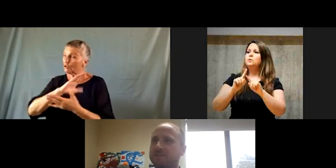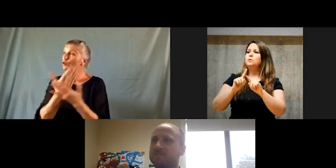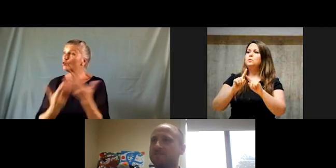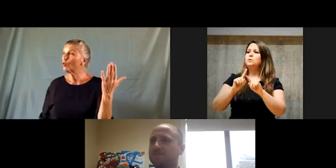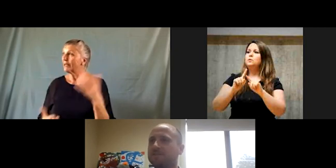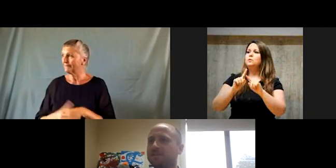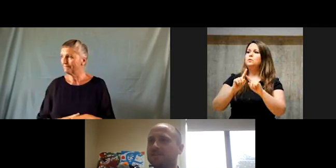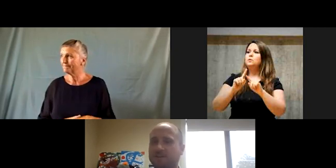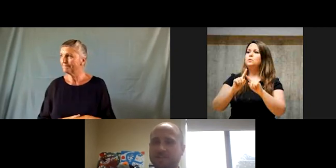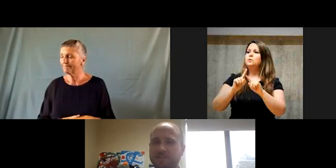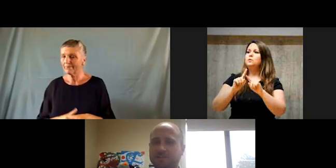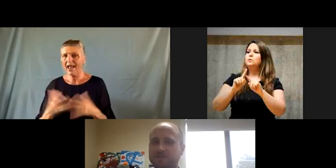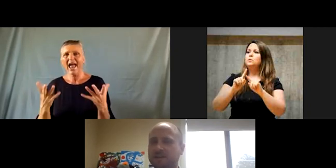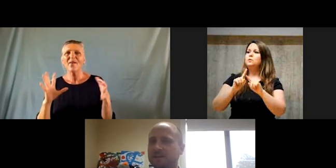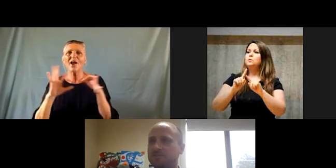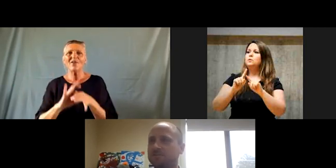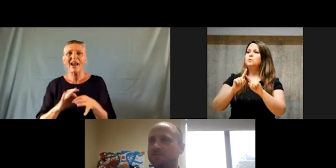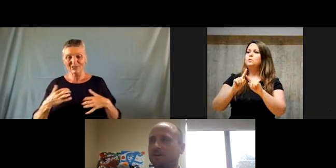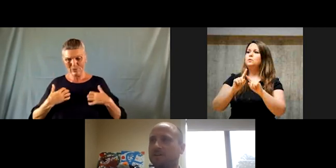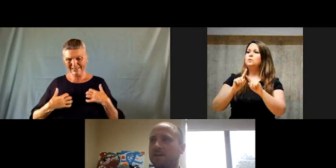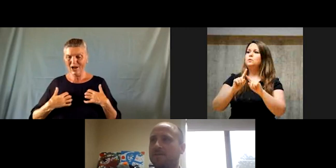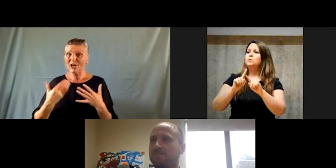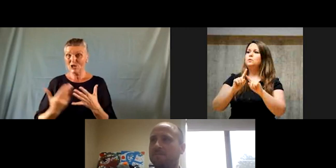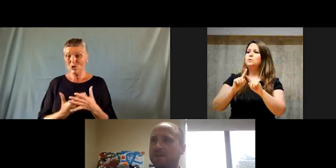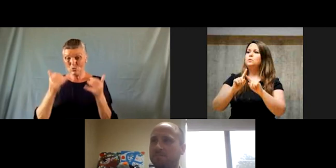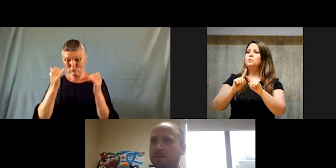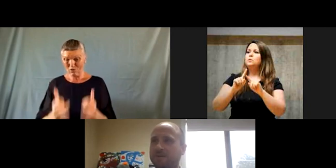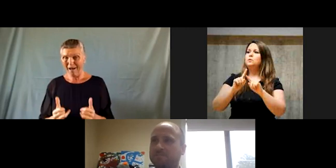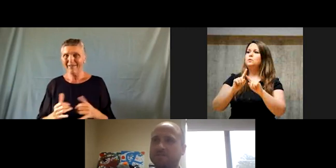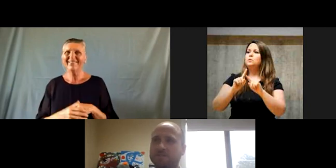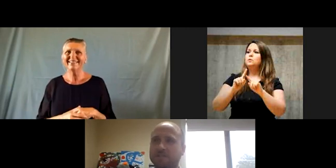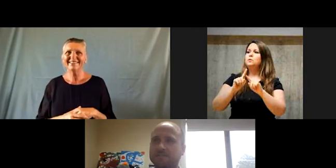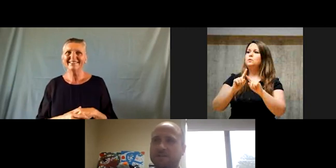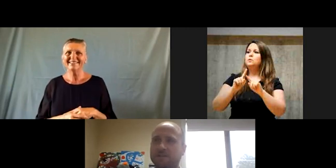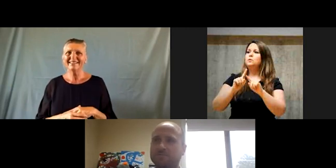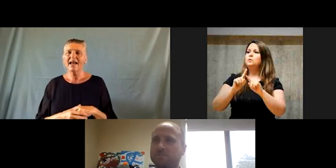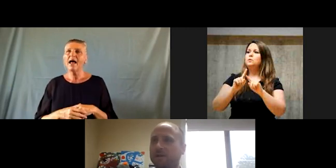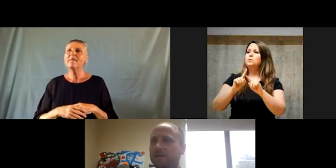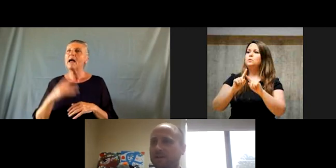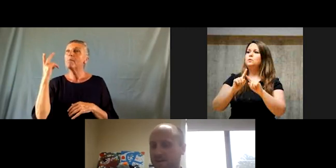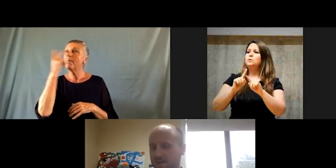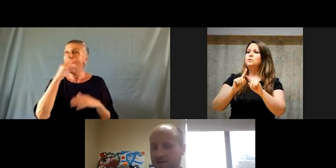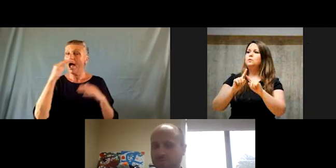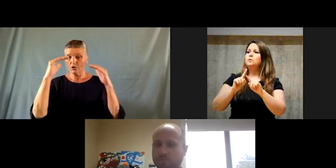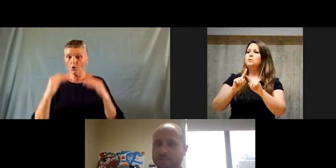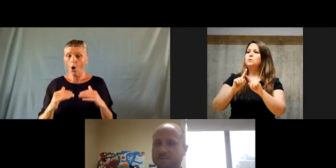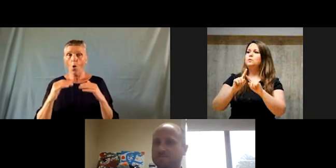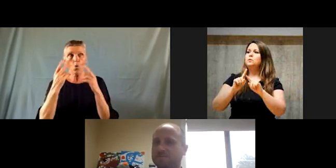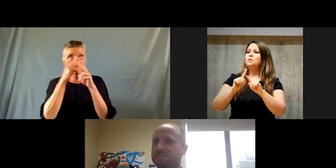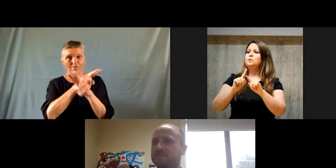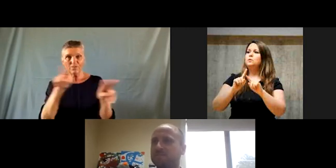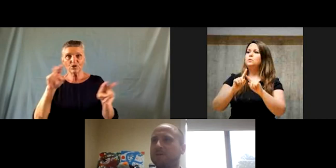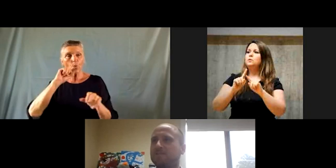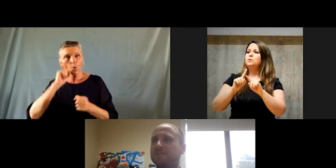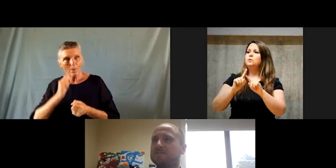that relates to an exciting new trial that Blind Low Vision NZ will be